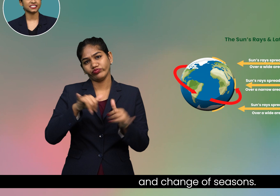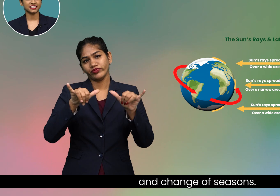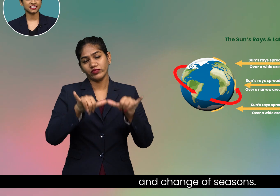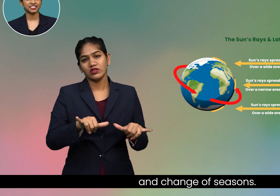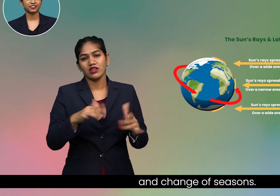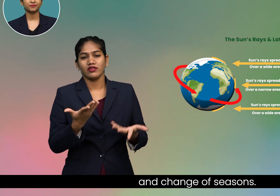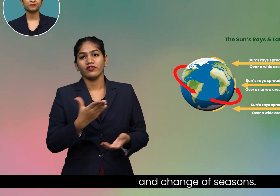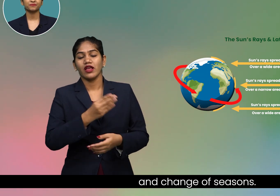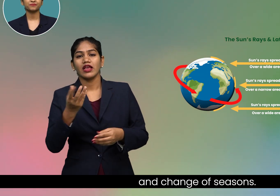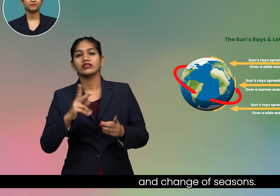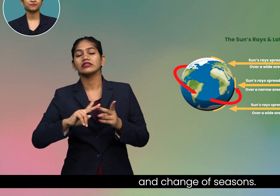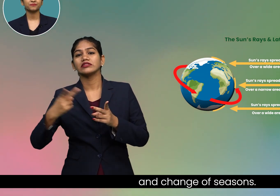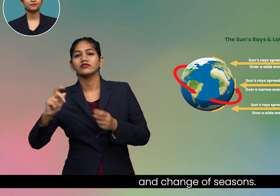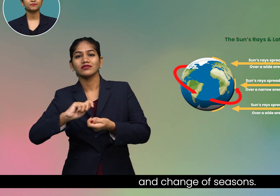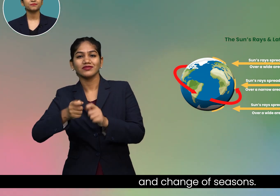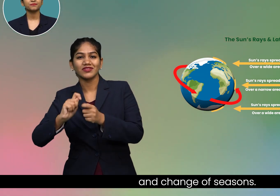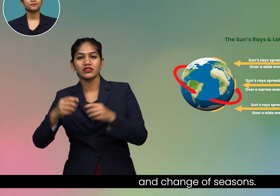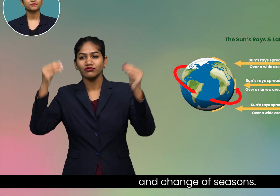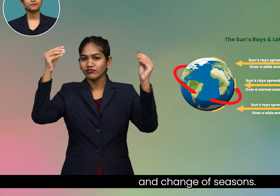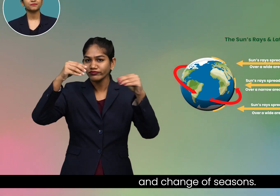of seasons.